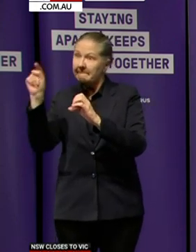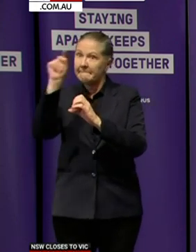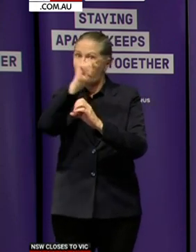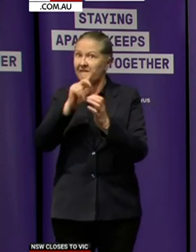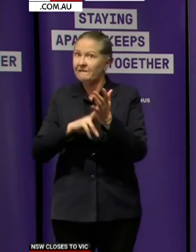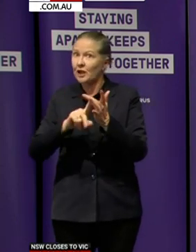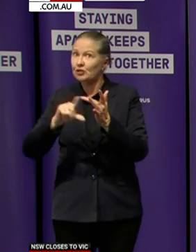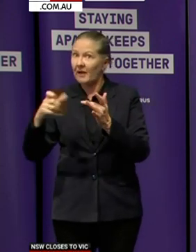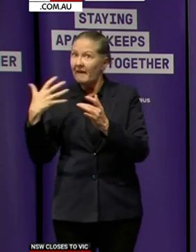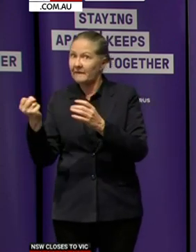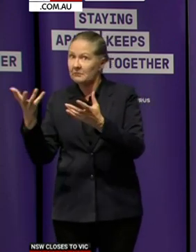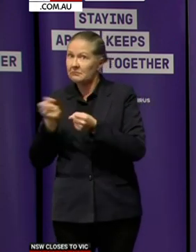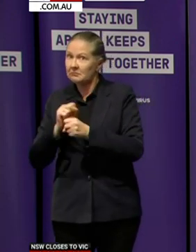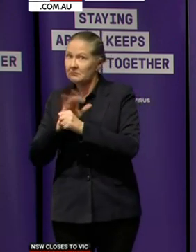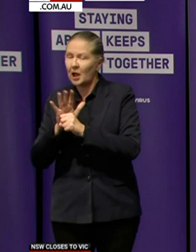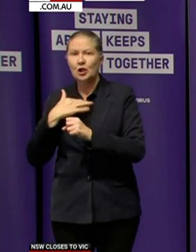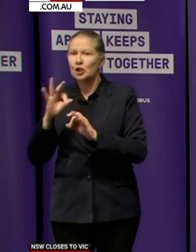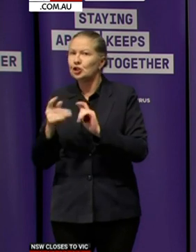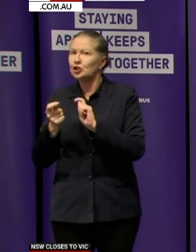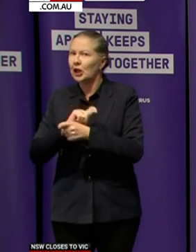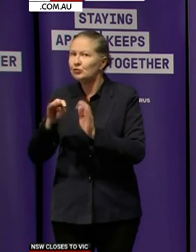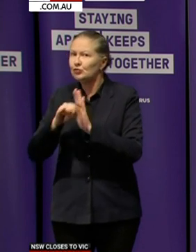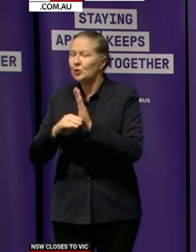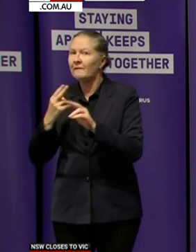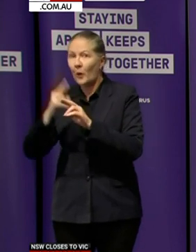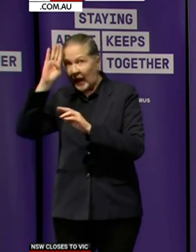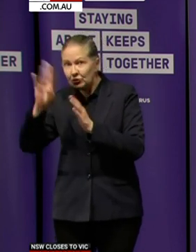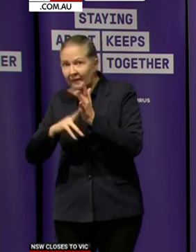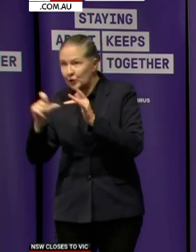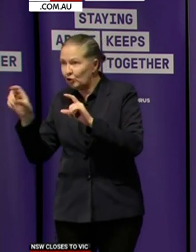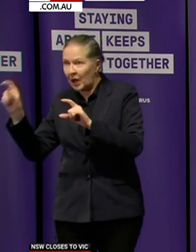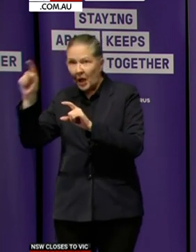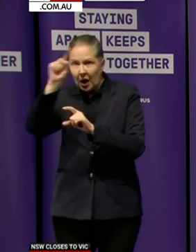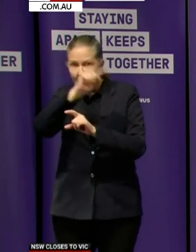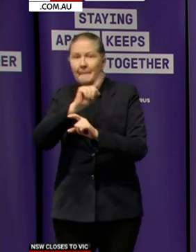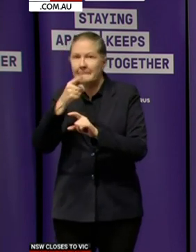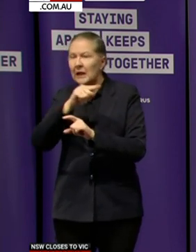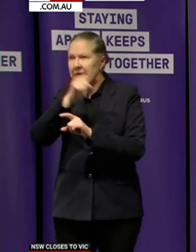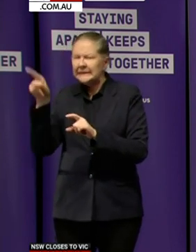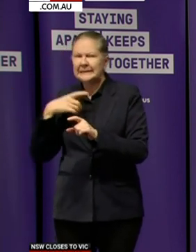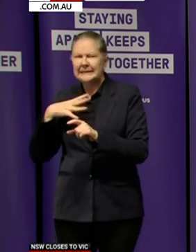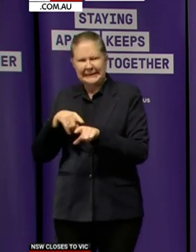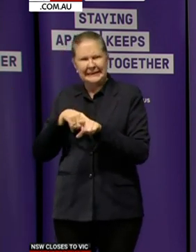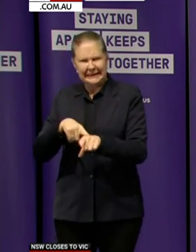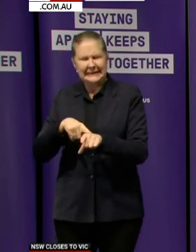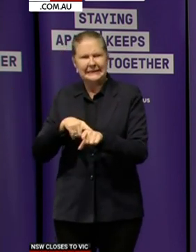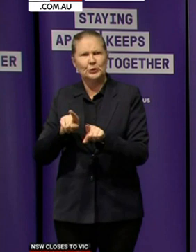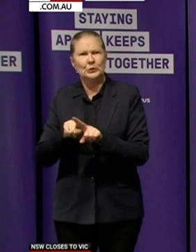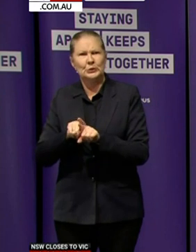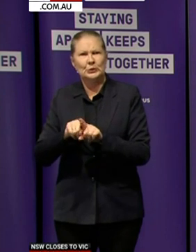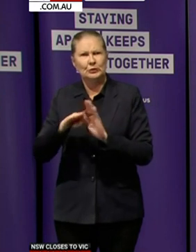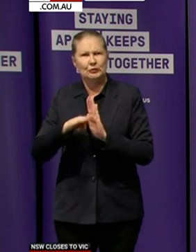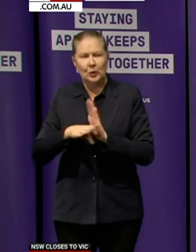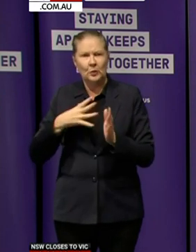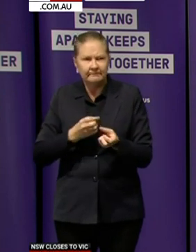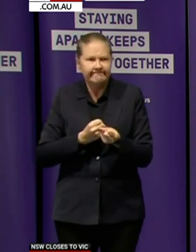change to the rules in regional Victoria, but there are still rules and they need to be followed. We will do everything we can to support